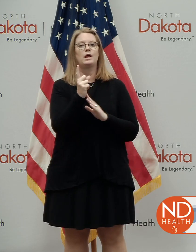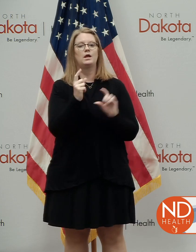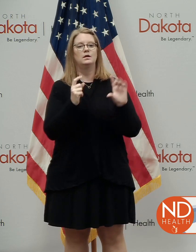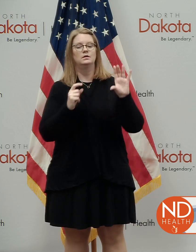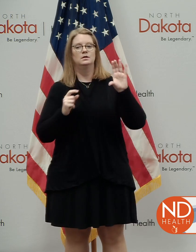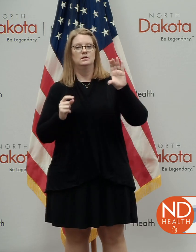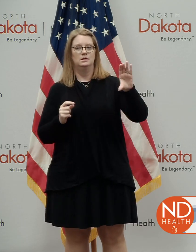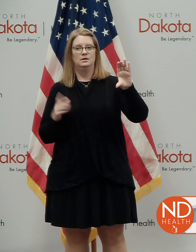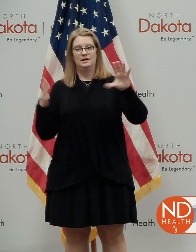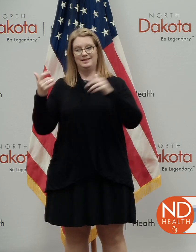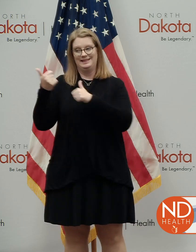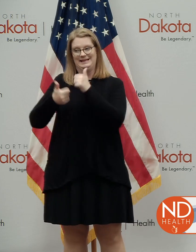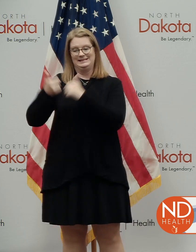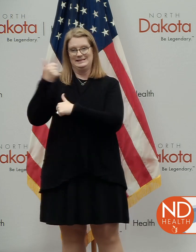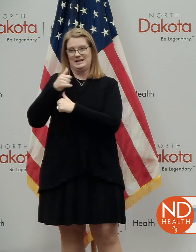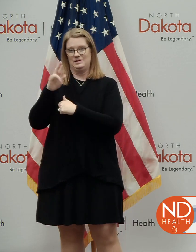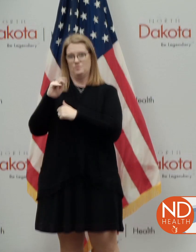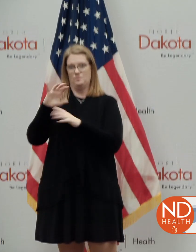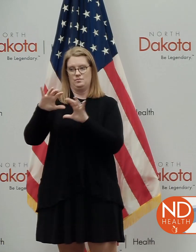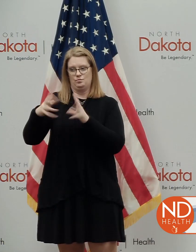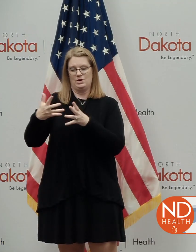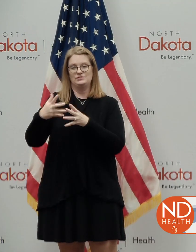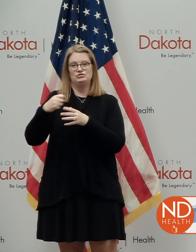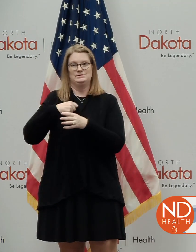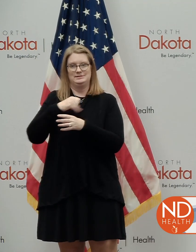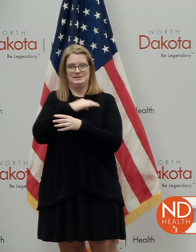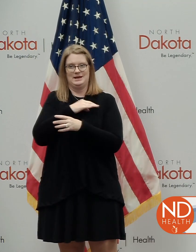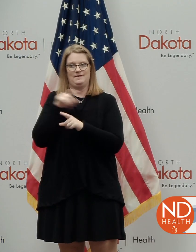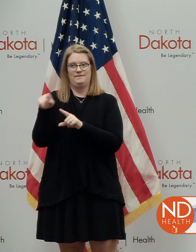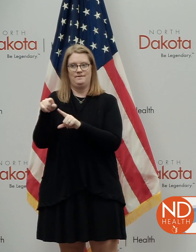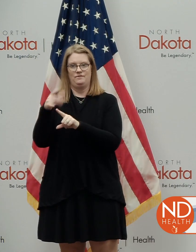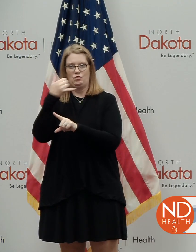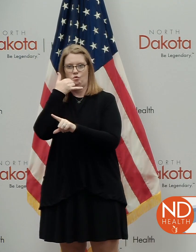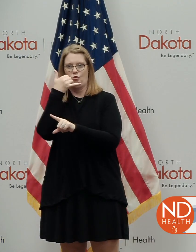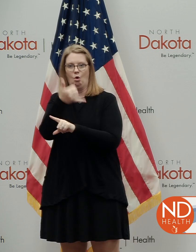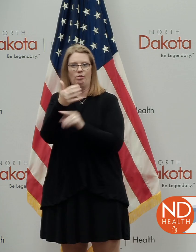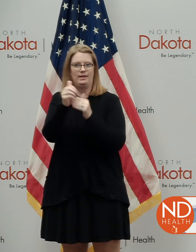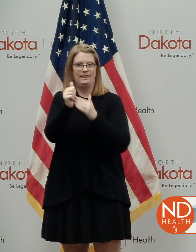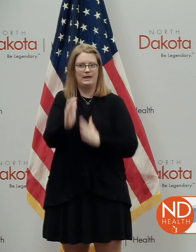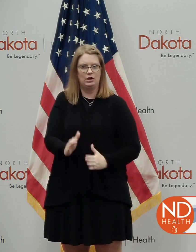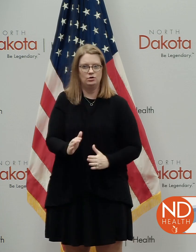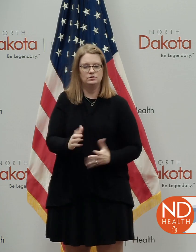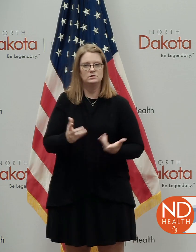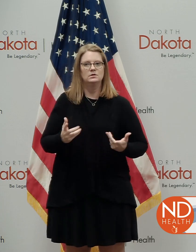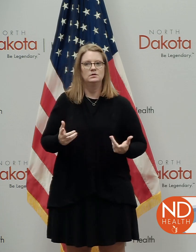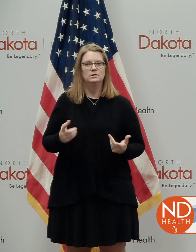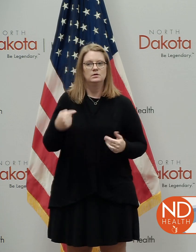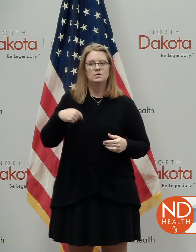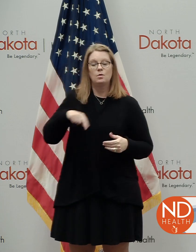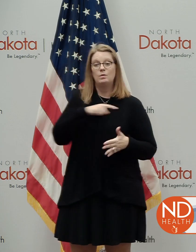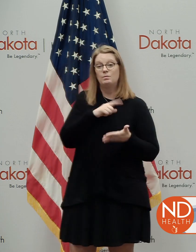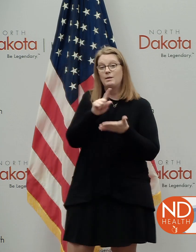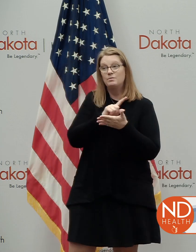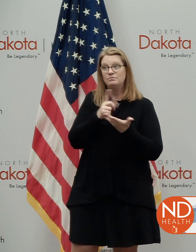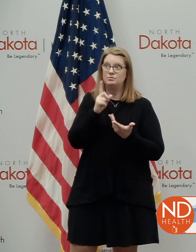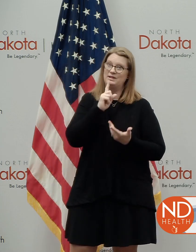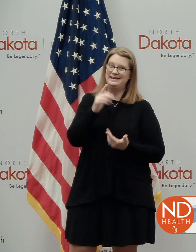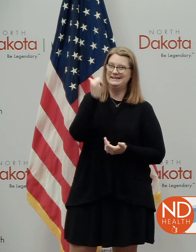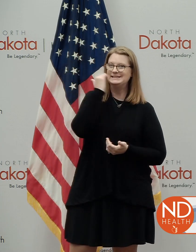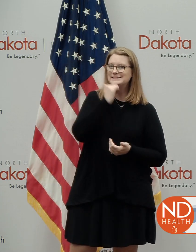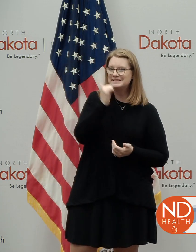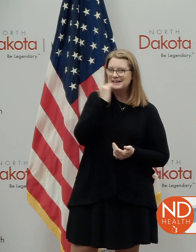the executive branch's staff call the leaders. We were having weekly,